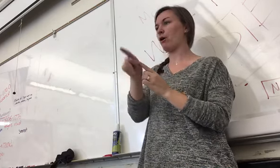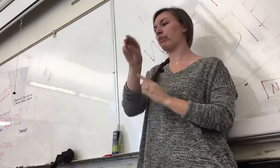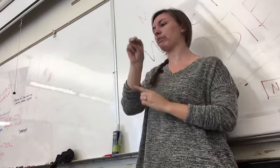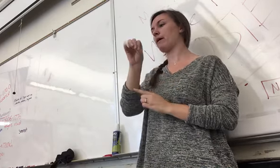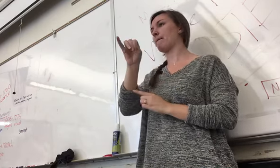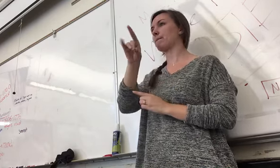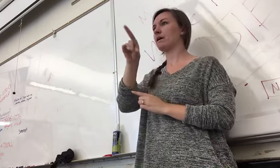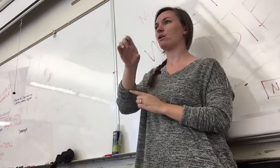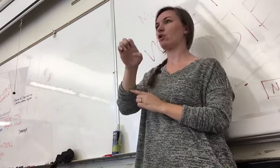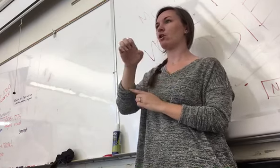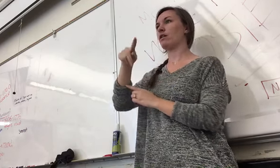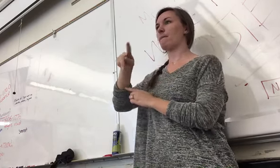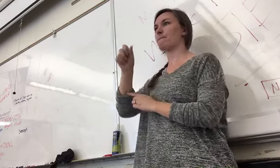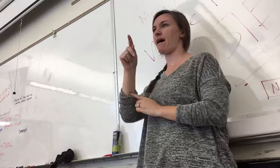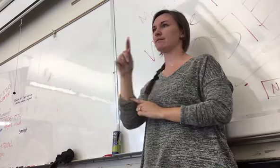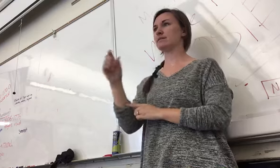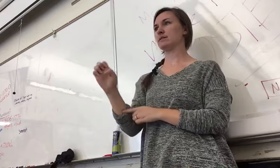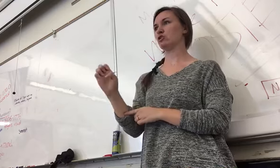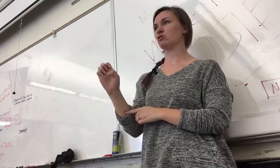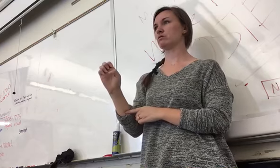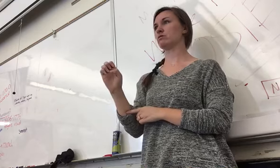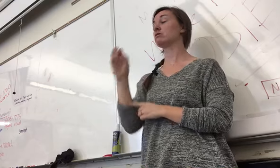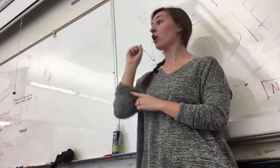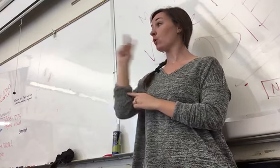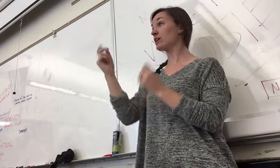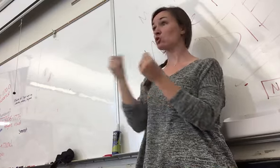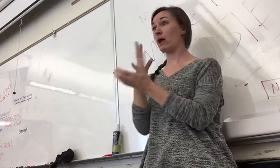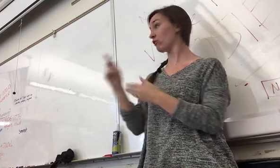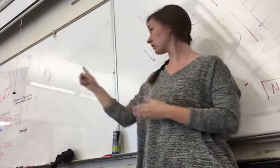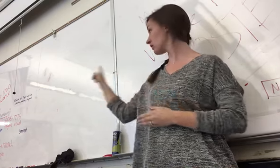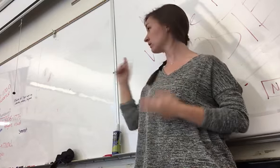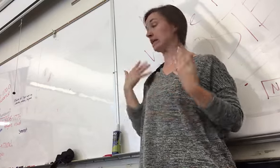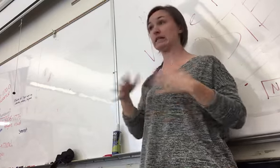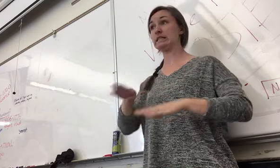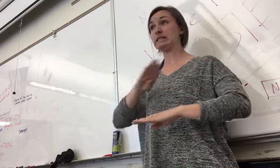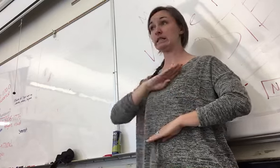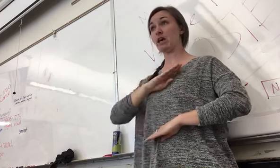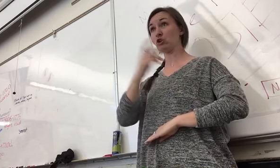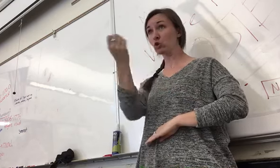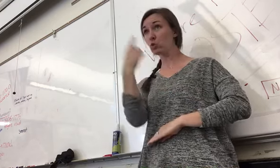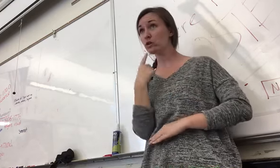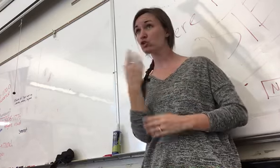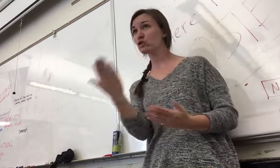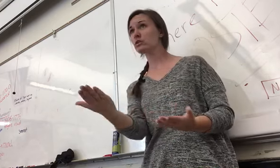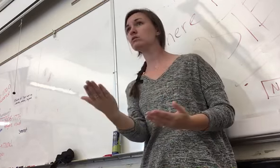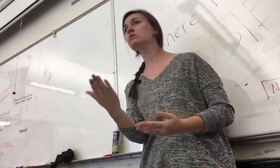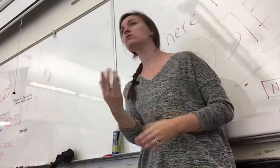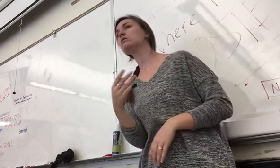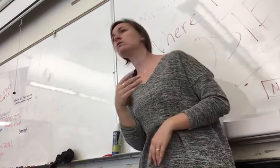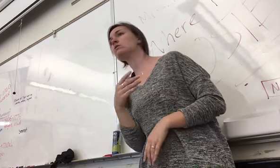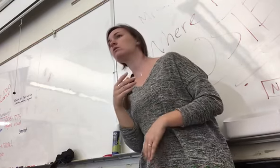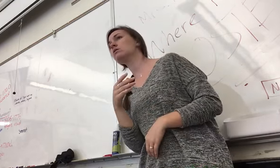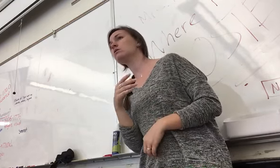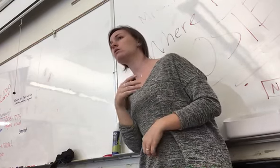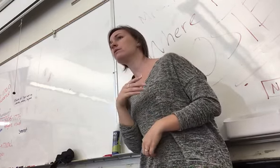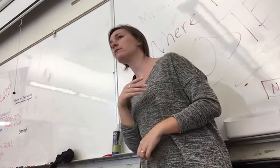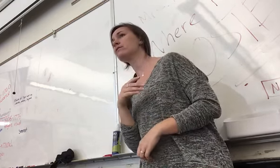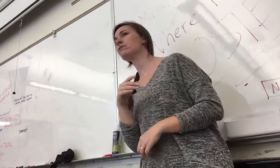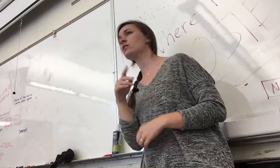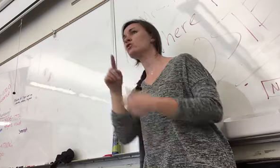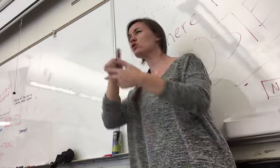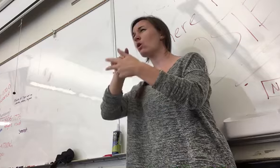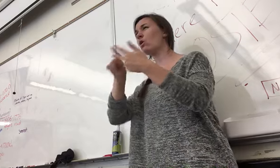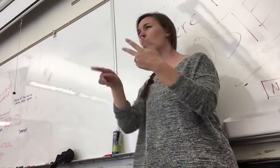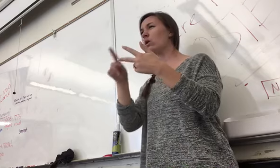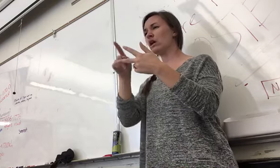Okay, so we've covered everything on the board. Questions from you guys. Quaylen. Isn't the age of enlightenment, like, isn't the Great